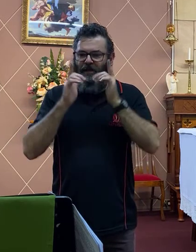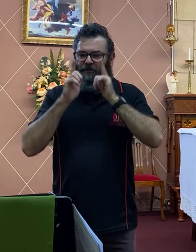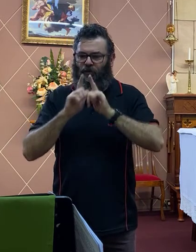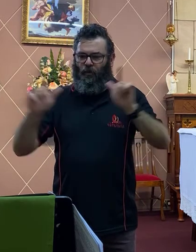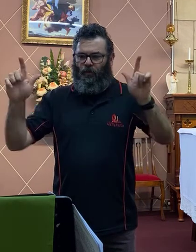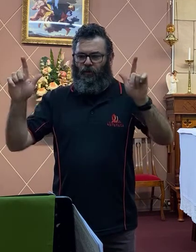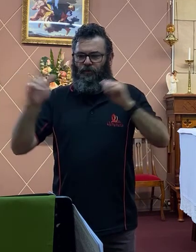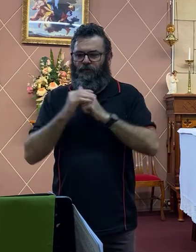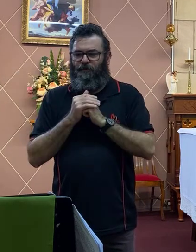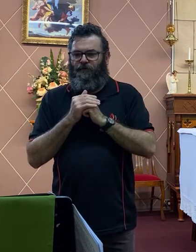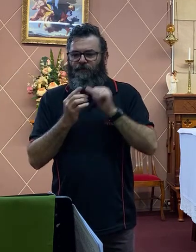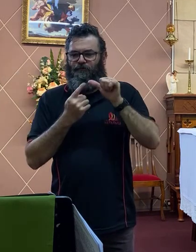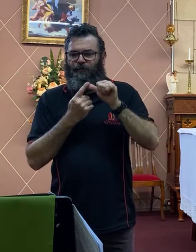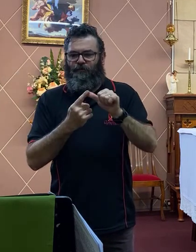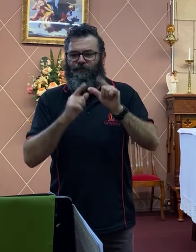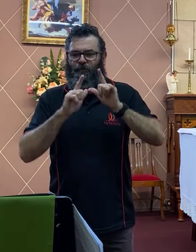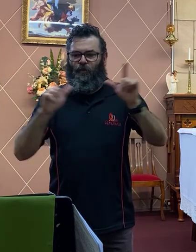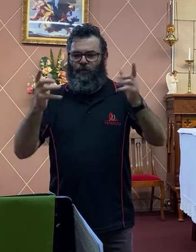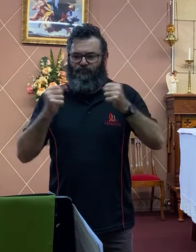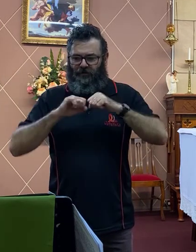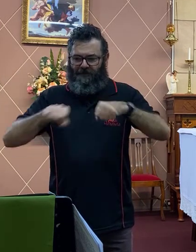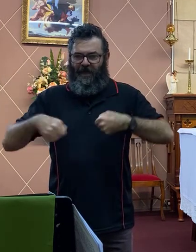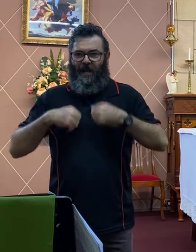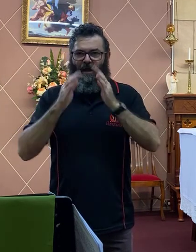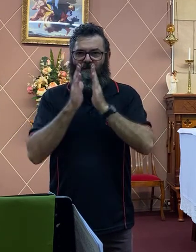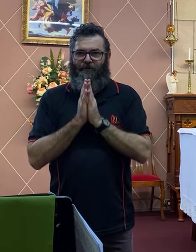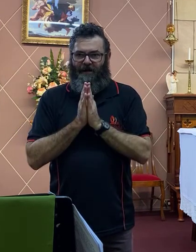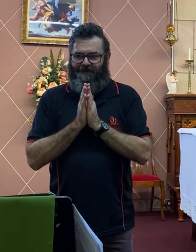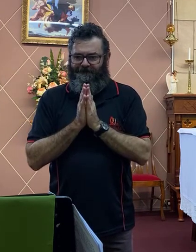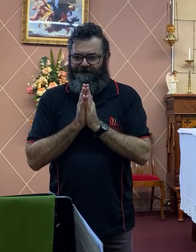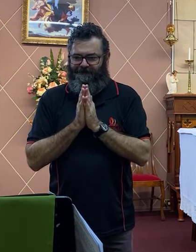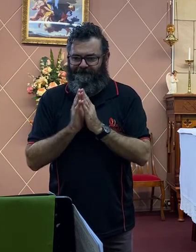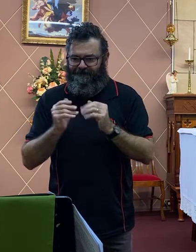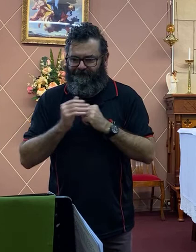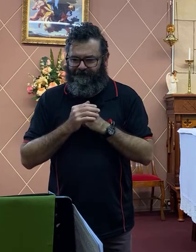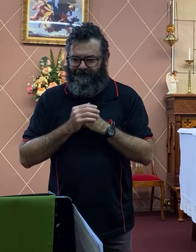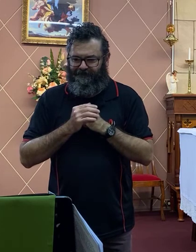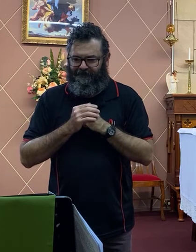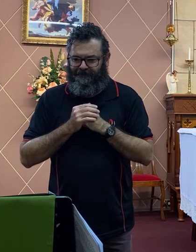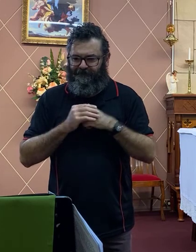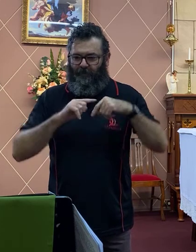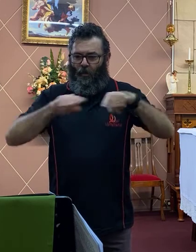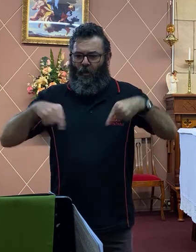We pray to the Lord. Lord, receive our prayer.